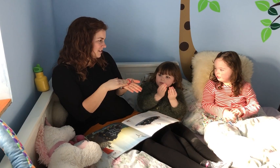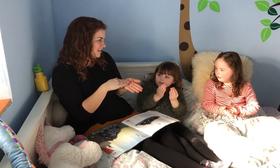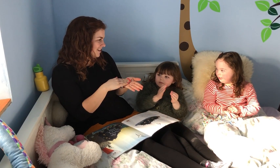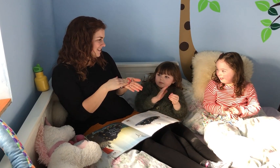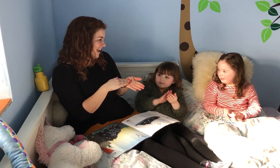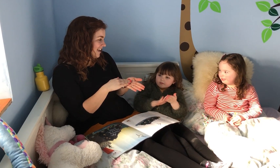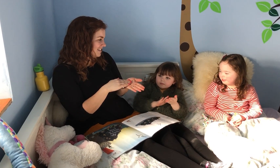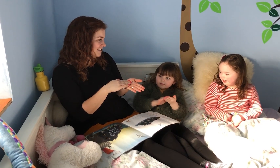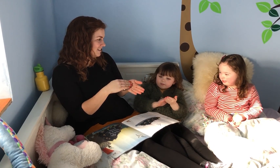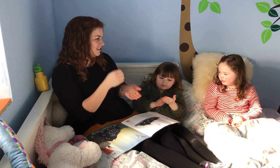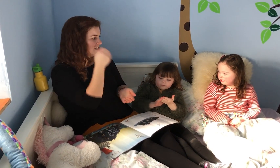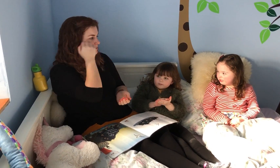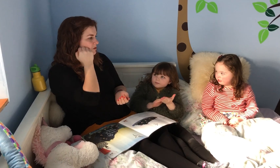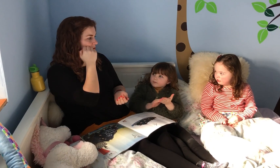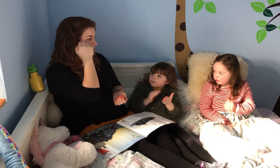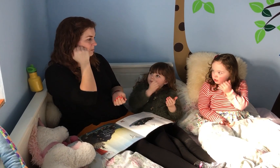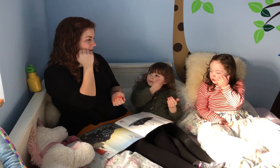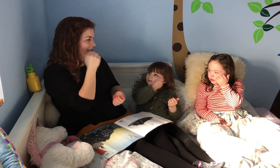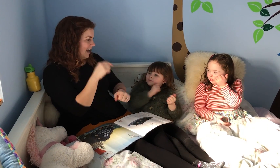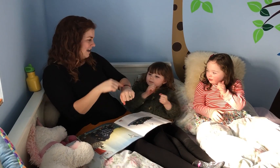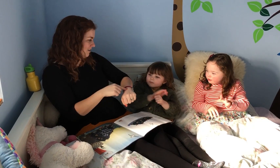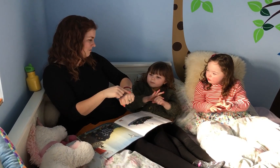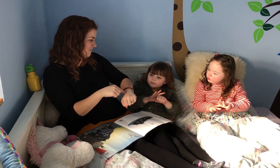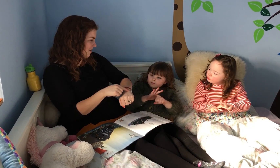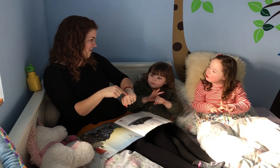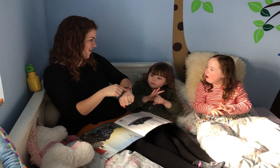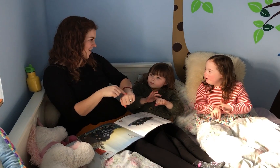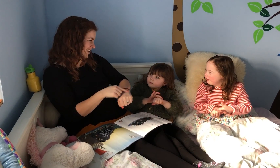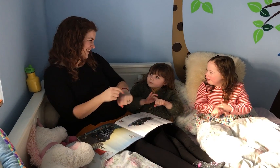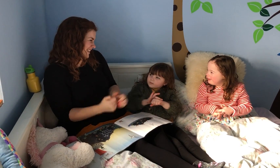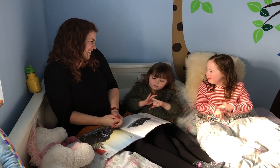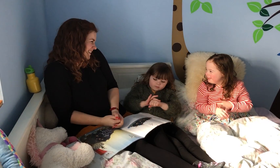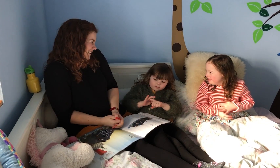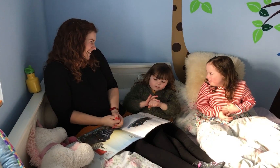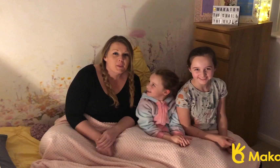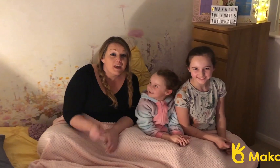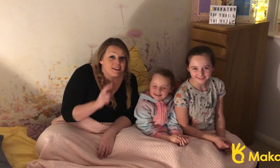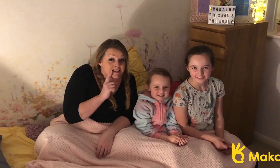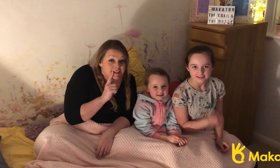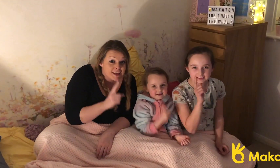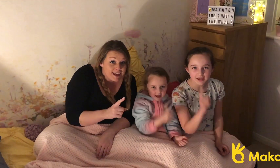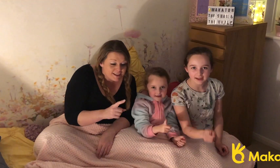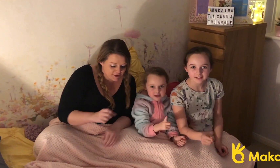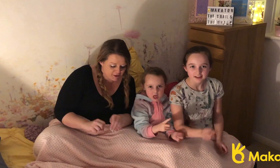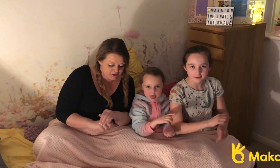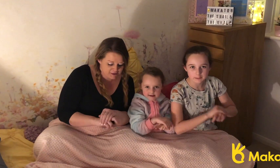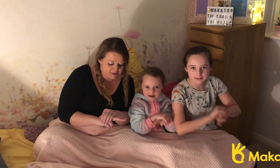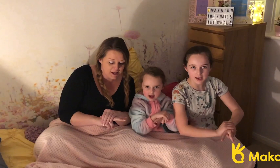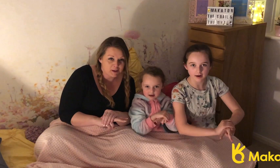stuck tight to the smooth black rock, and said to the